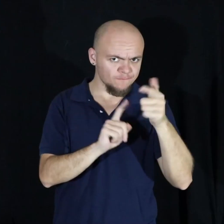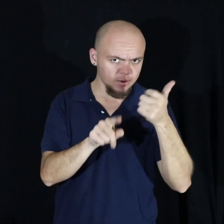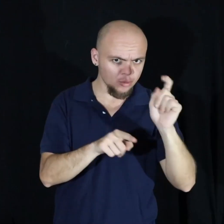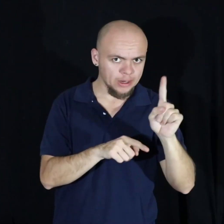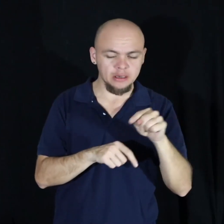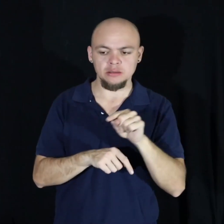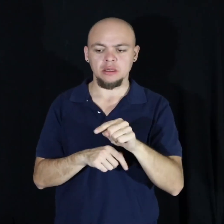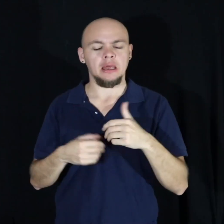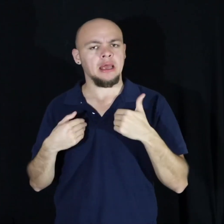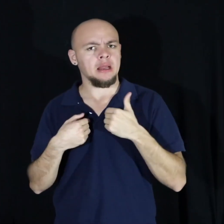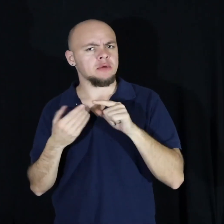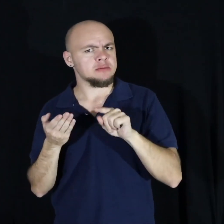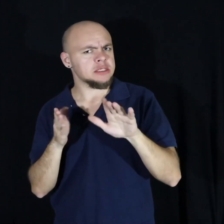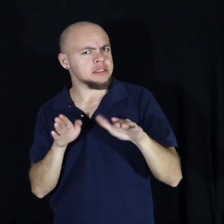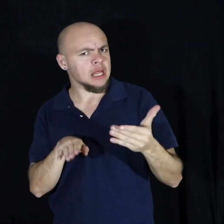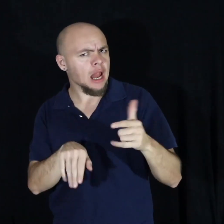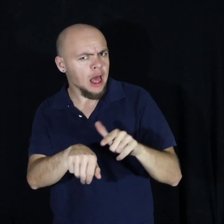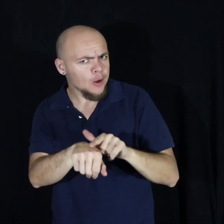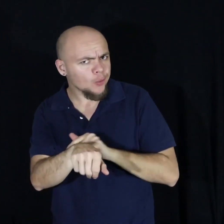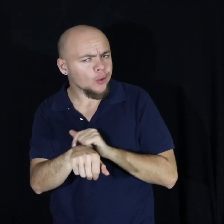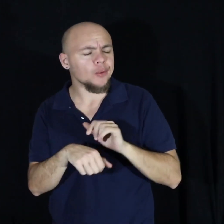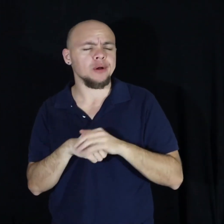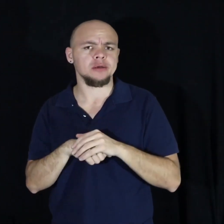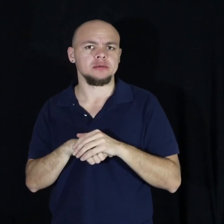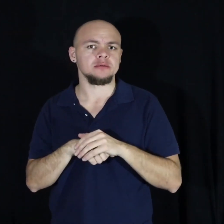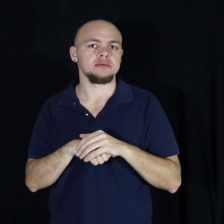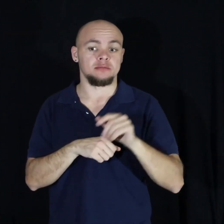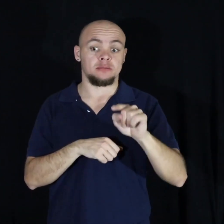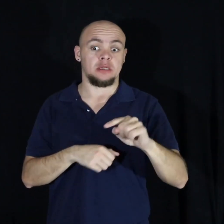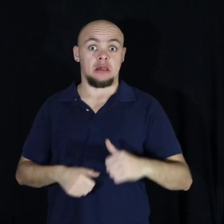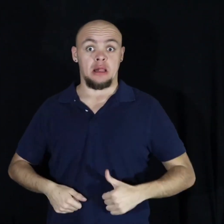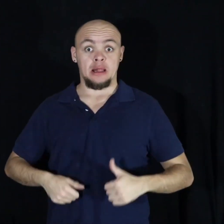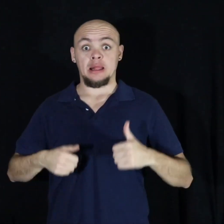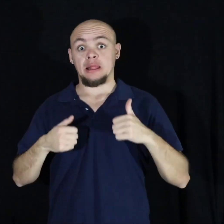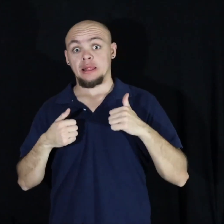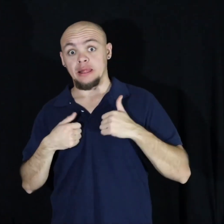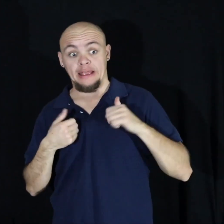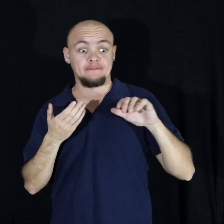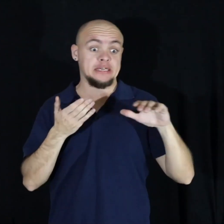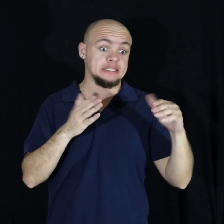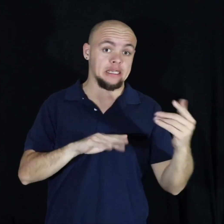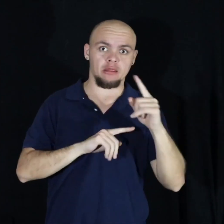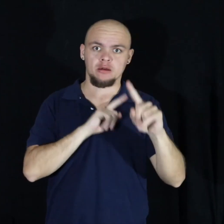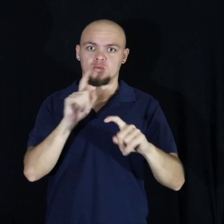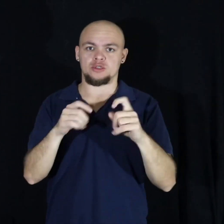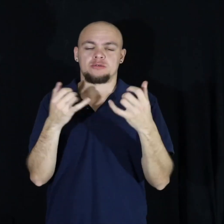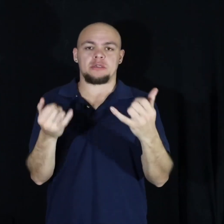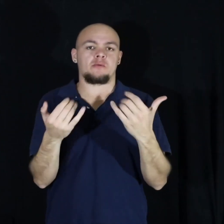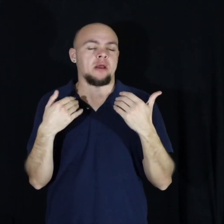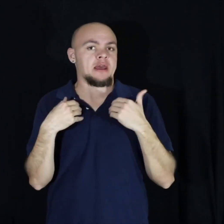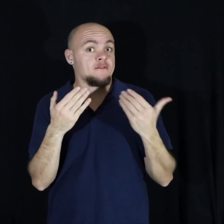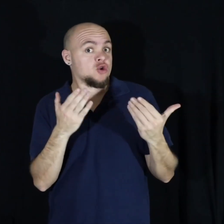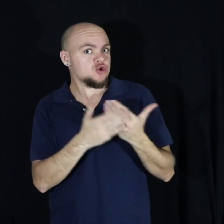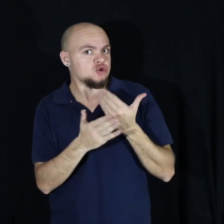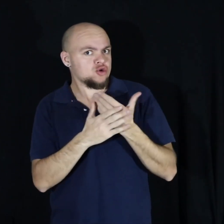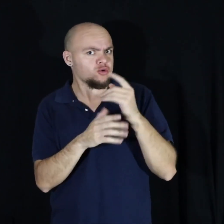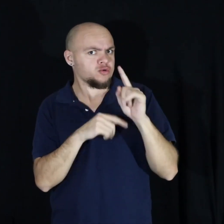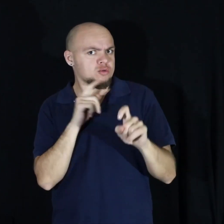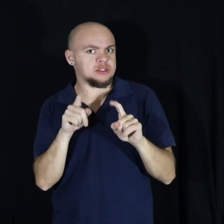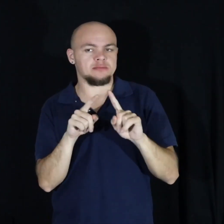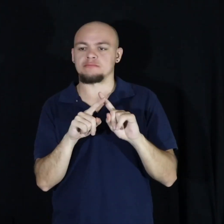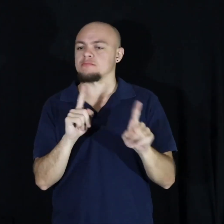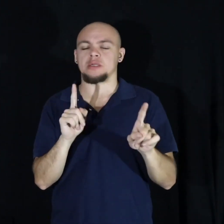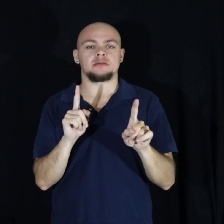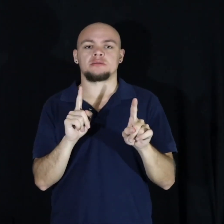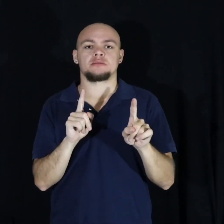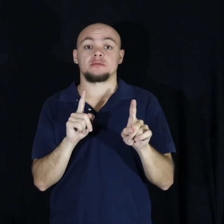have these animals been dead? These were life and death questions, and now we have new life and death questions, but not enough of